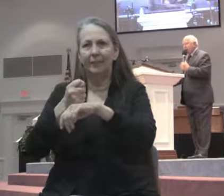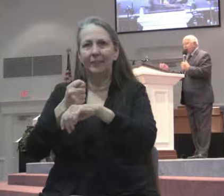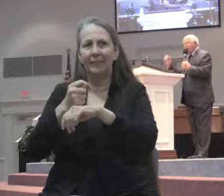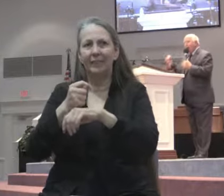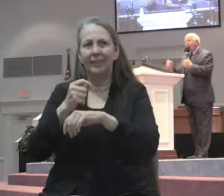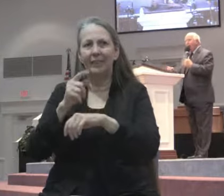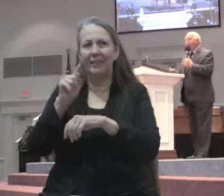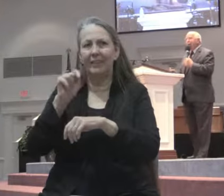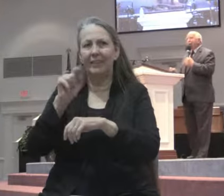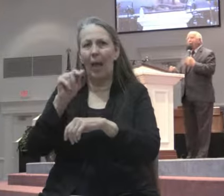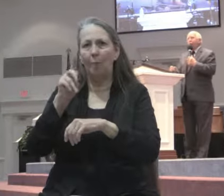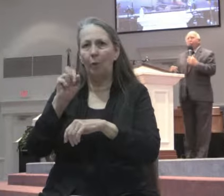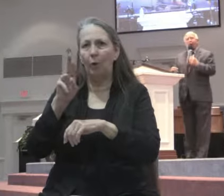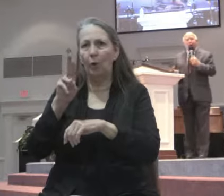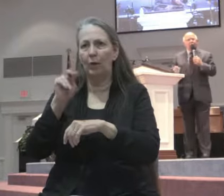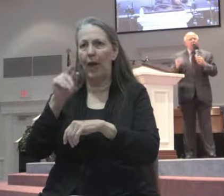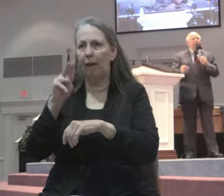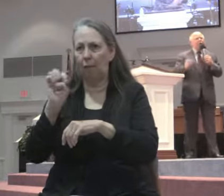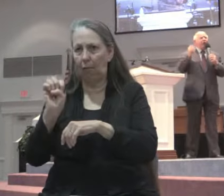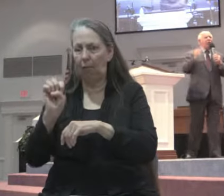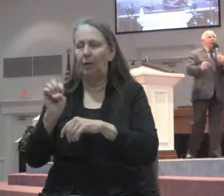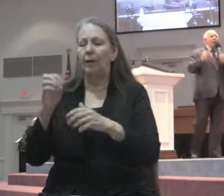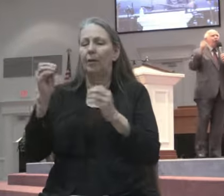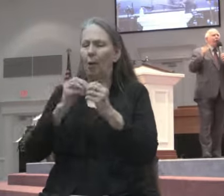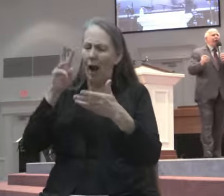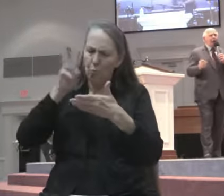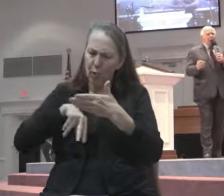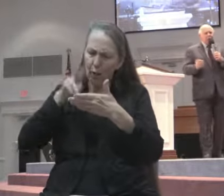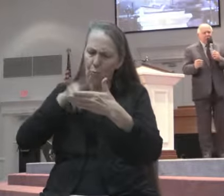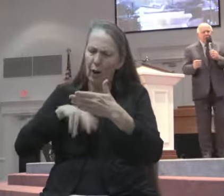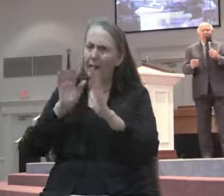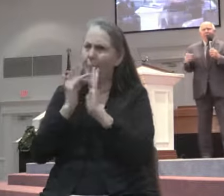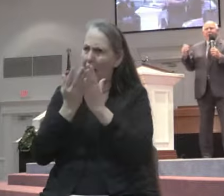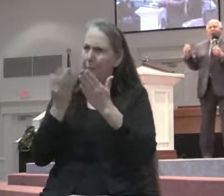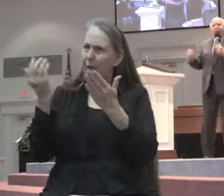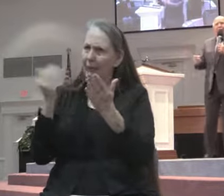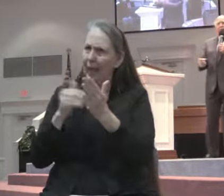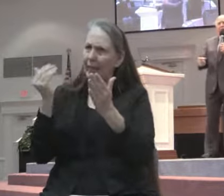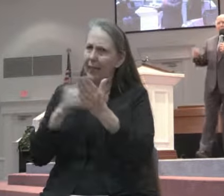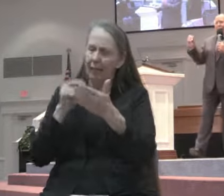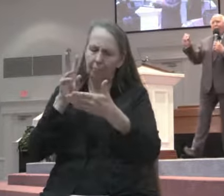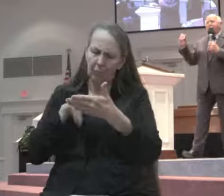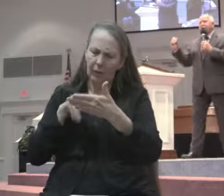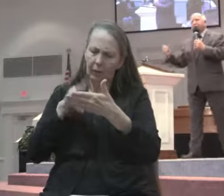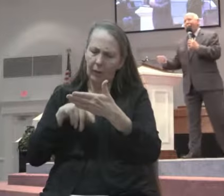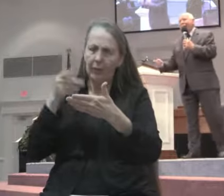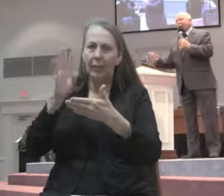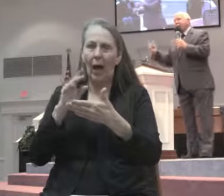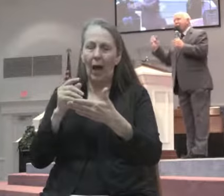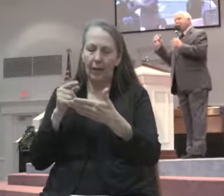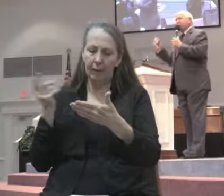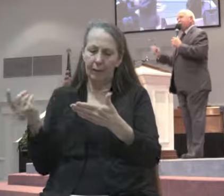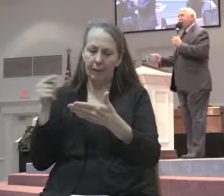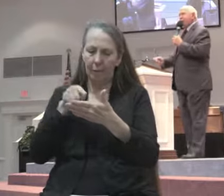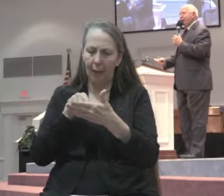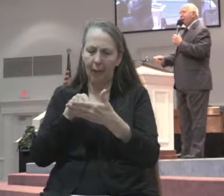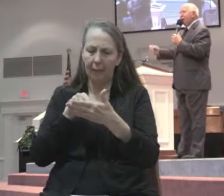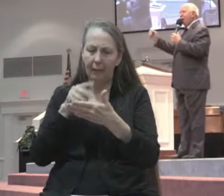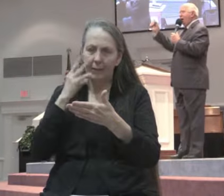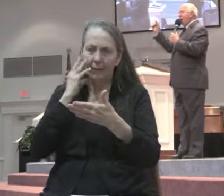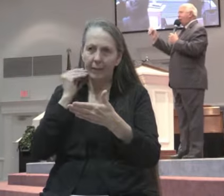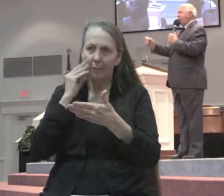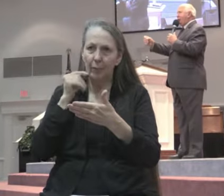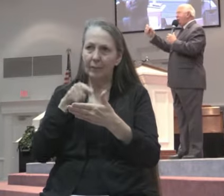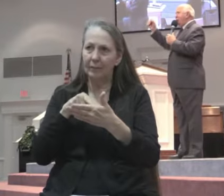fact is, the more I read the Word of God over and over and over, God brought us back to the